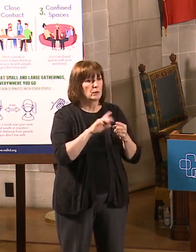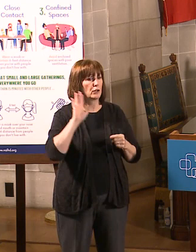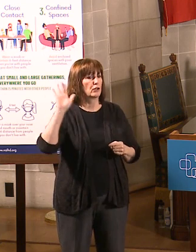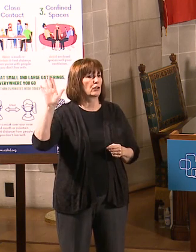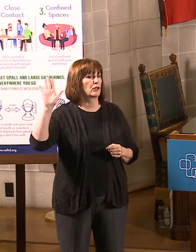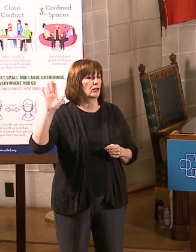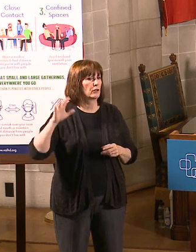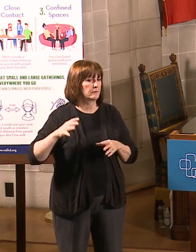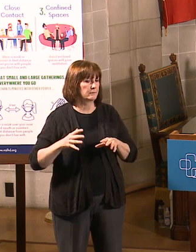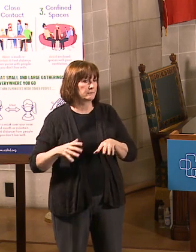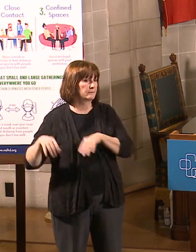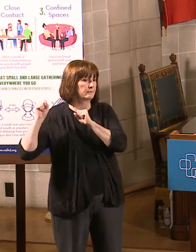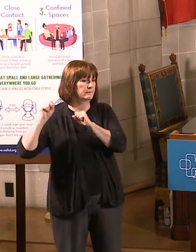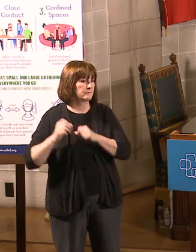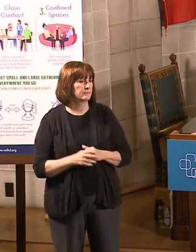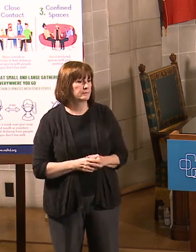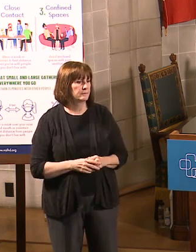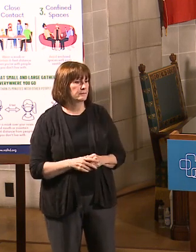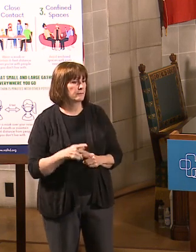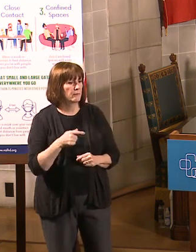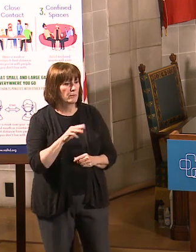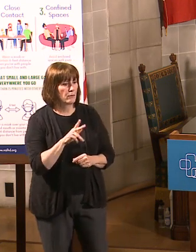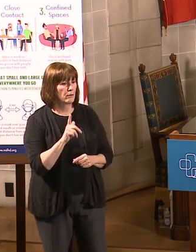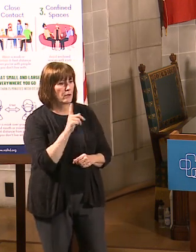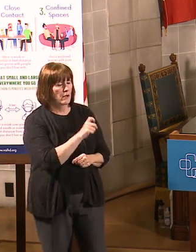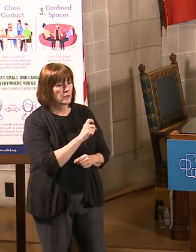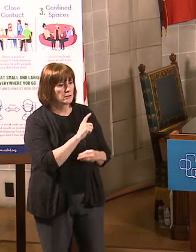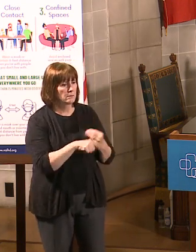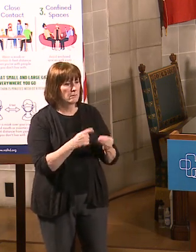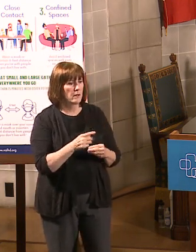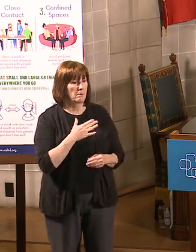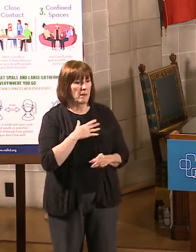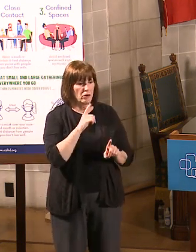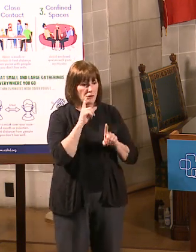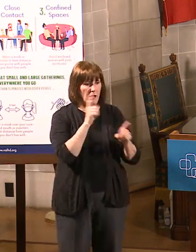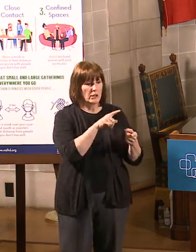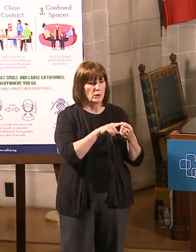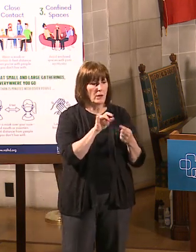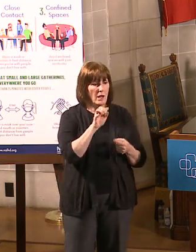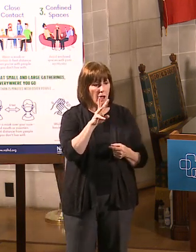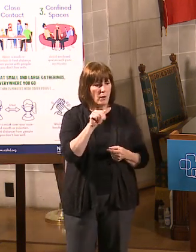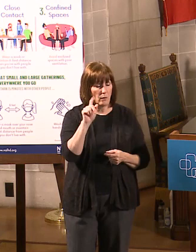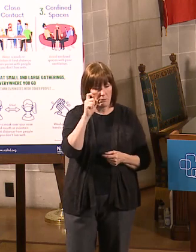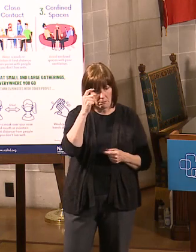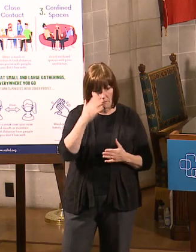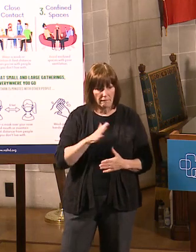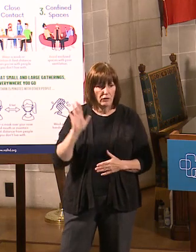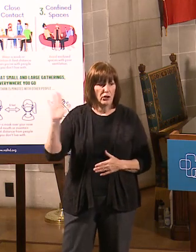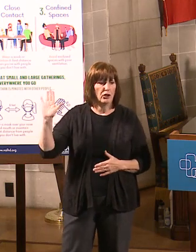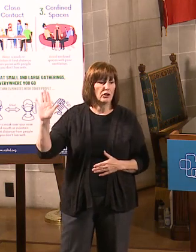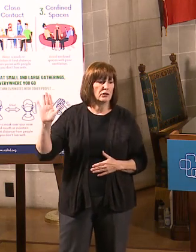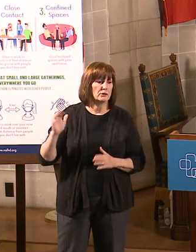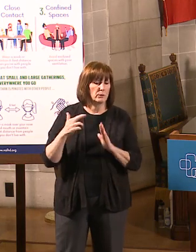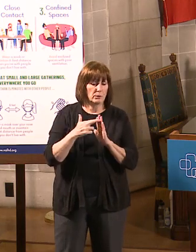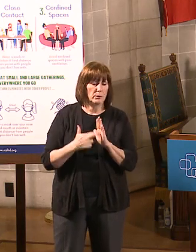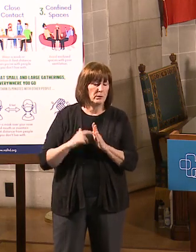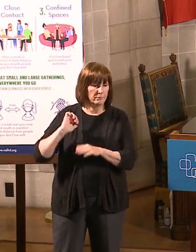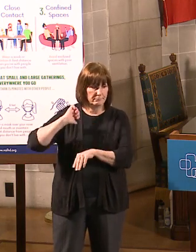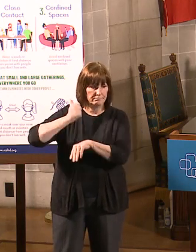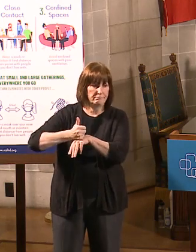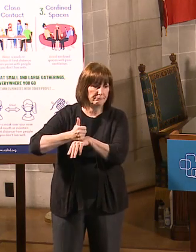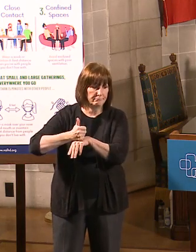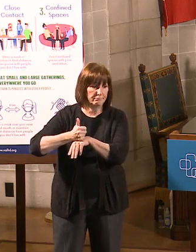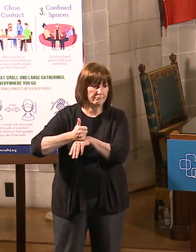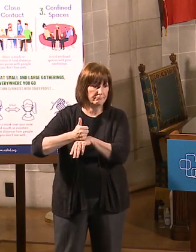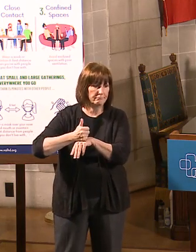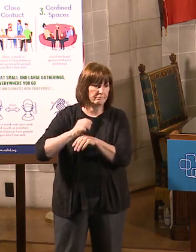step that she took? Yeah, so that Paul was asking a question about my reaction to the Iowa governor's rules that she's put in place, including what